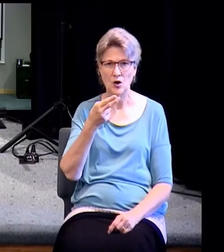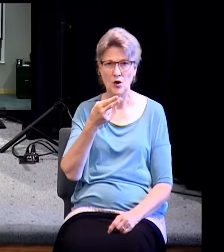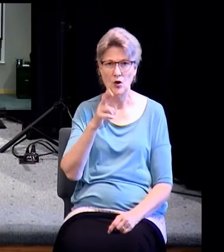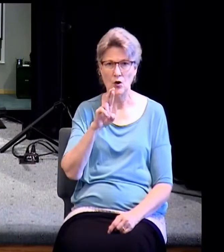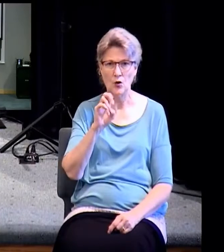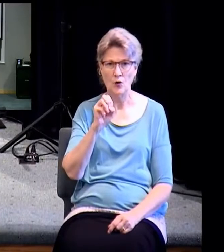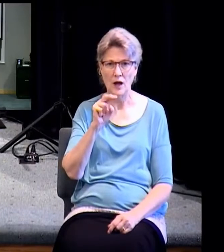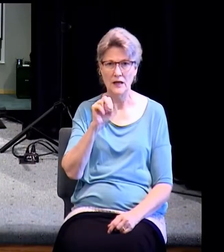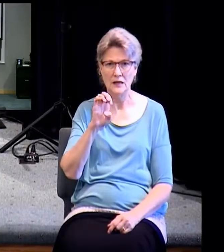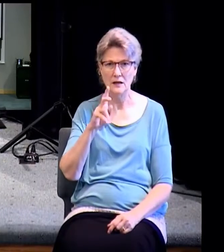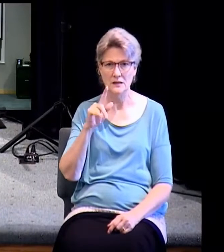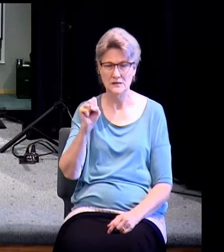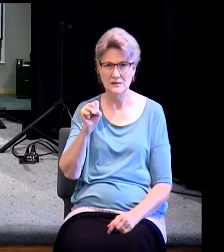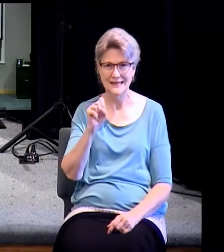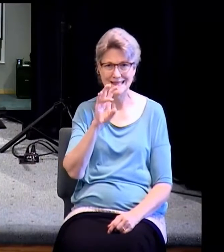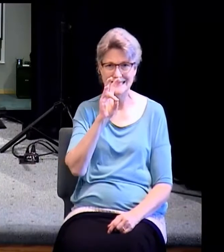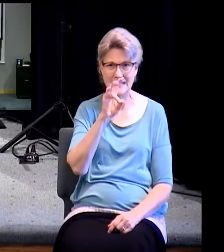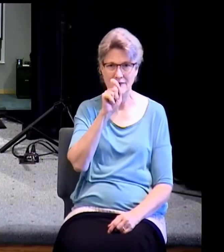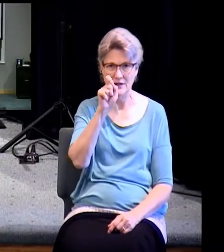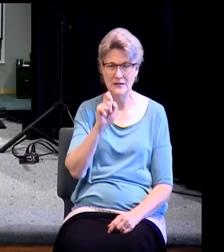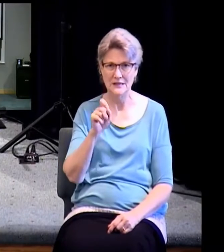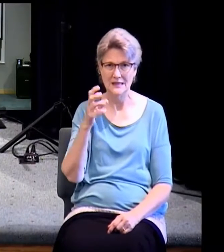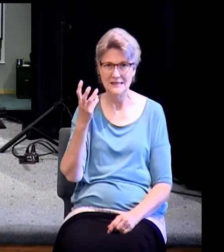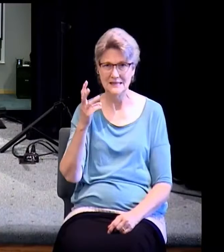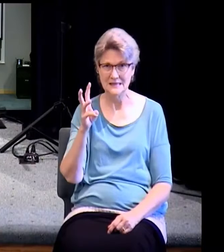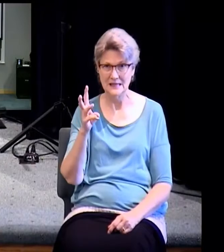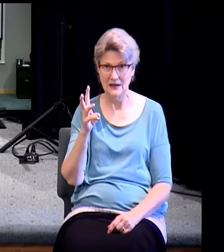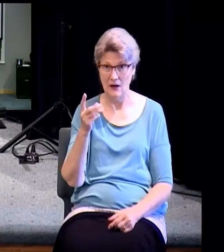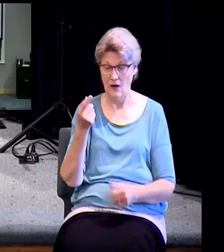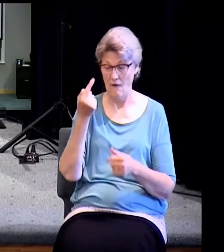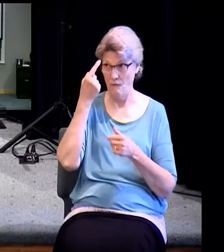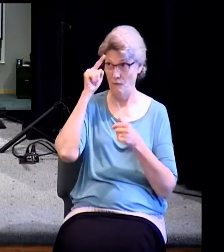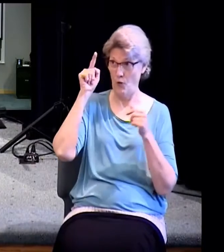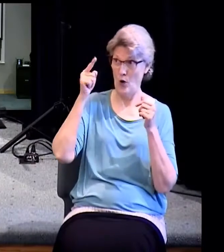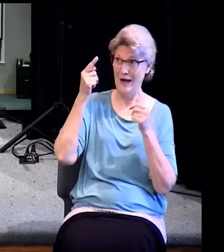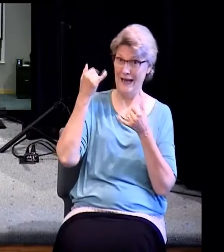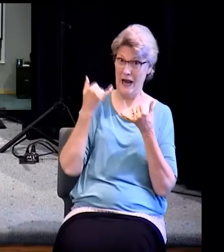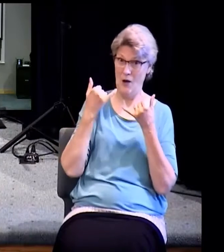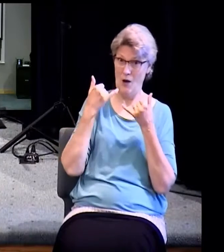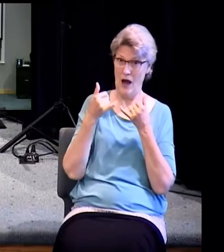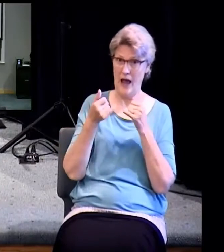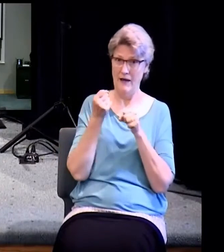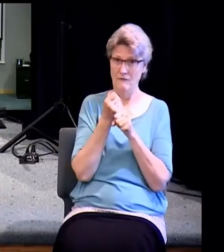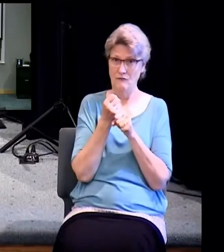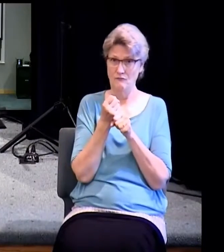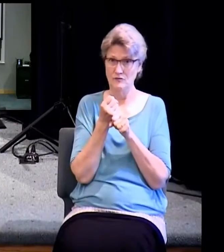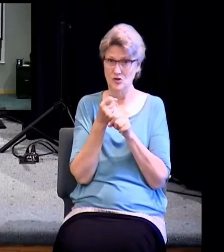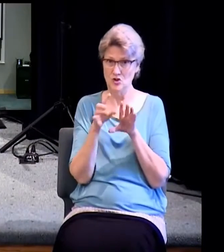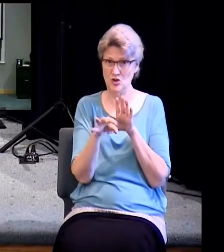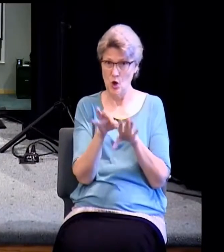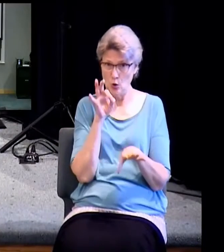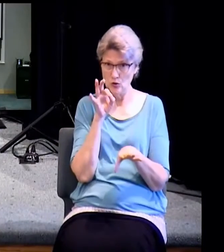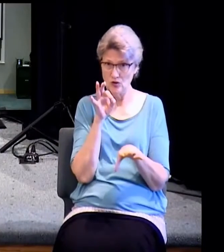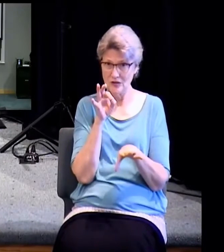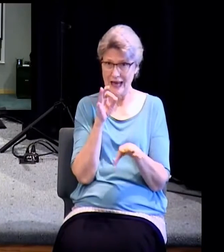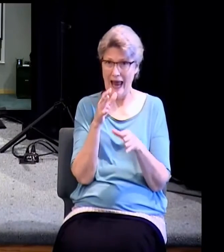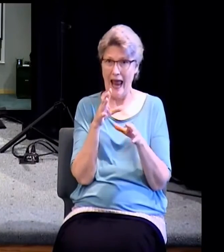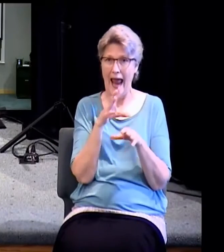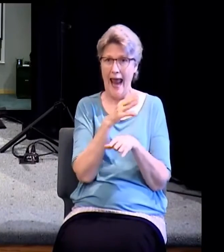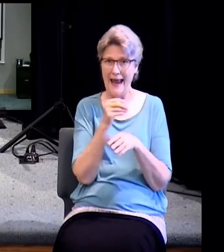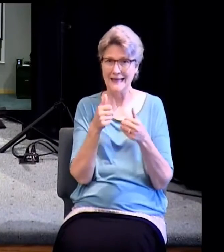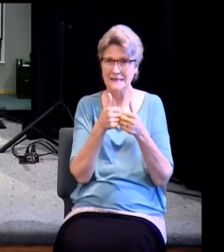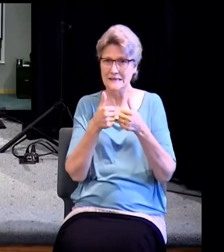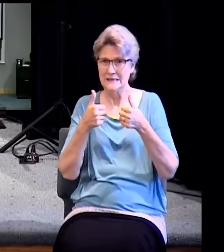may be there forever, and mine eyes and my heart shall be there perpetually." This land